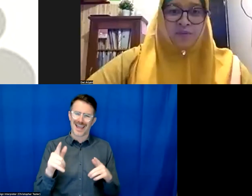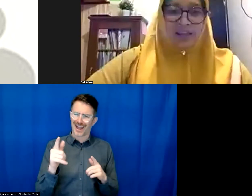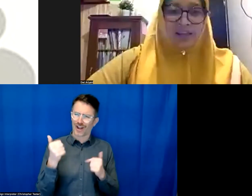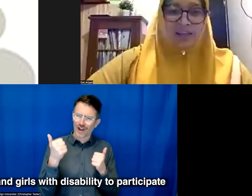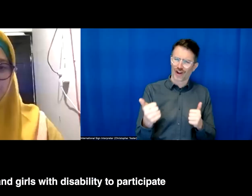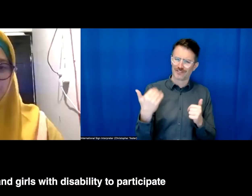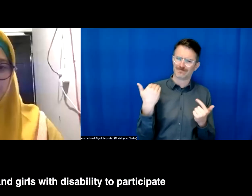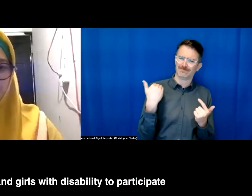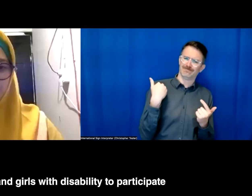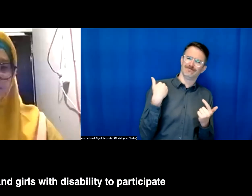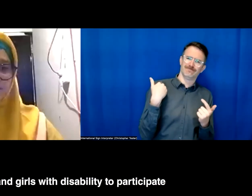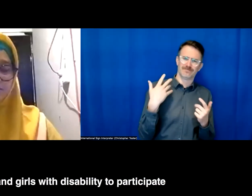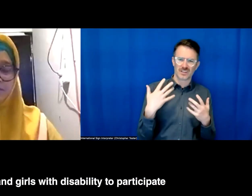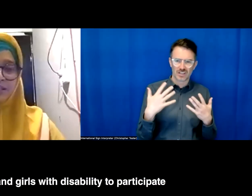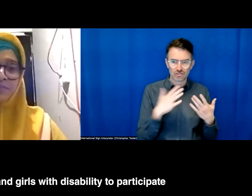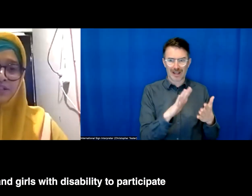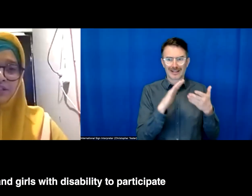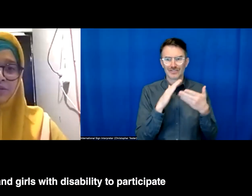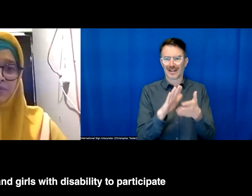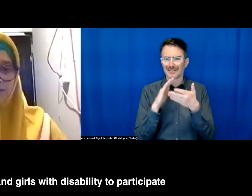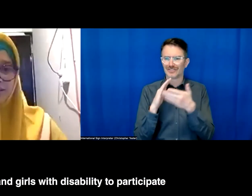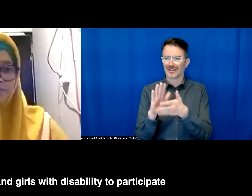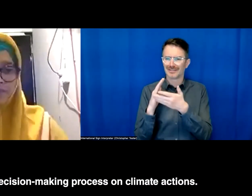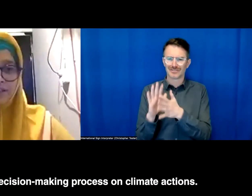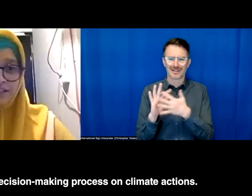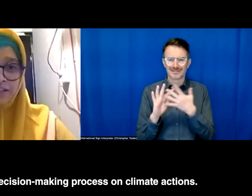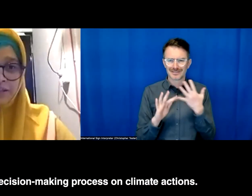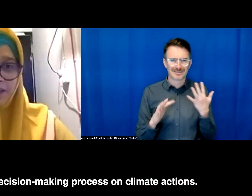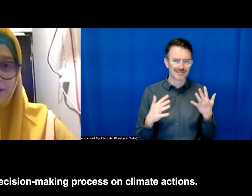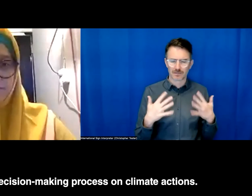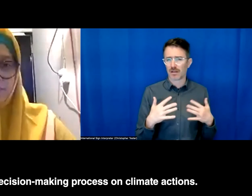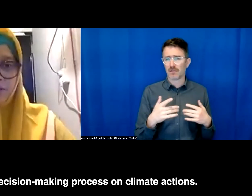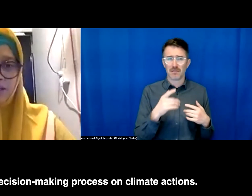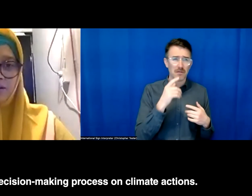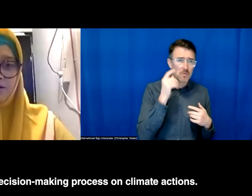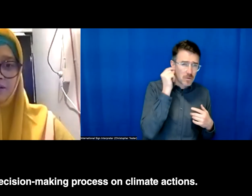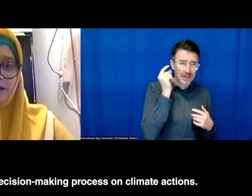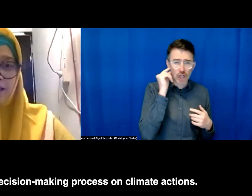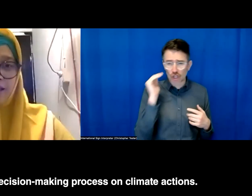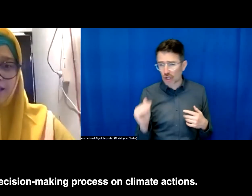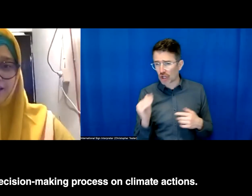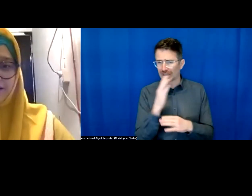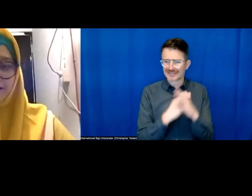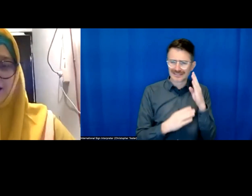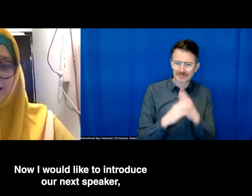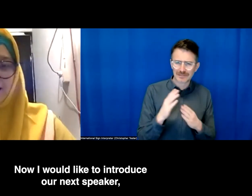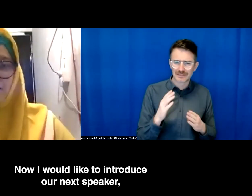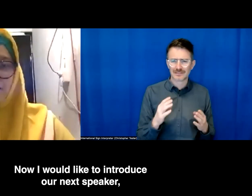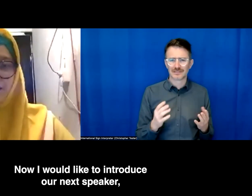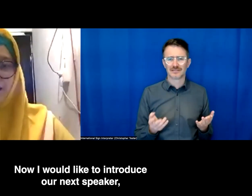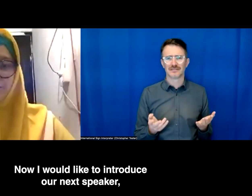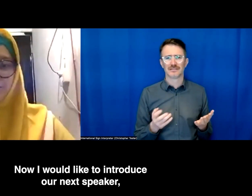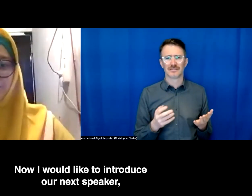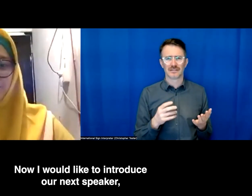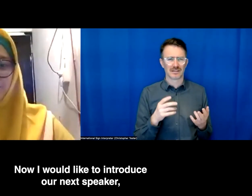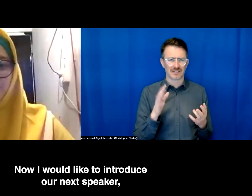women and girls with disability to participate in the decision-making process on climate actions. Now I would